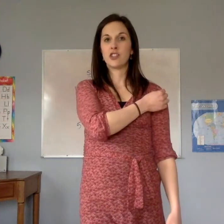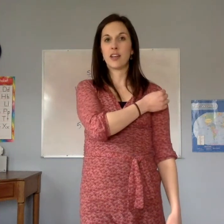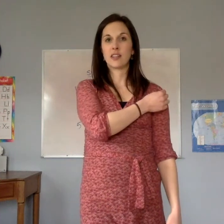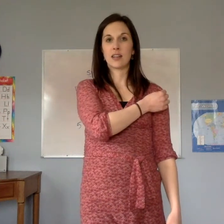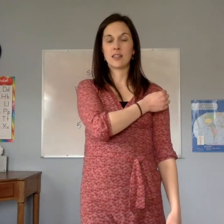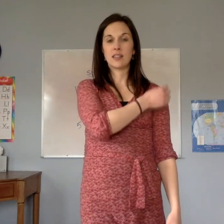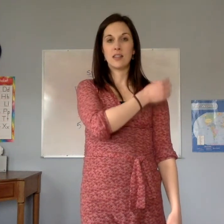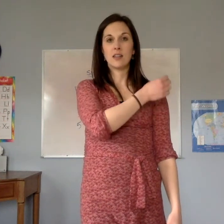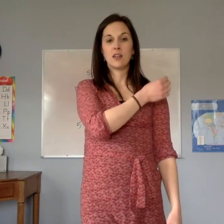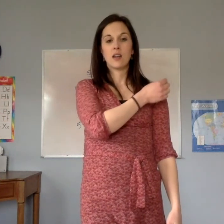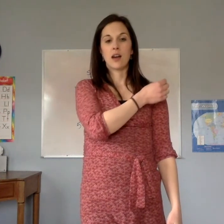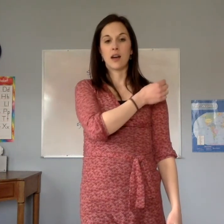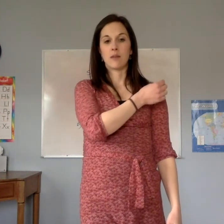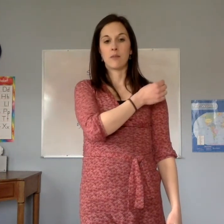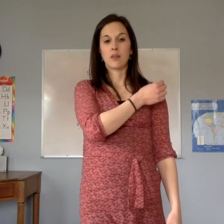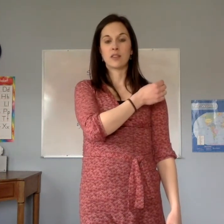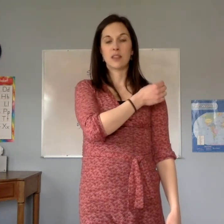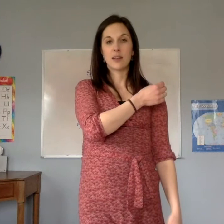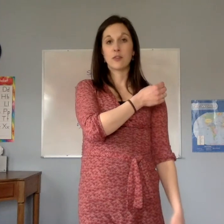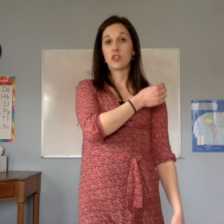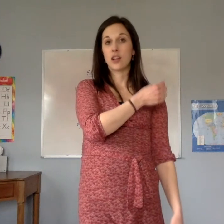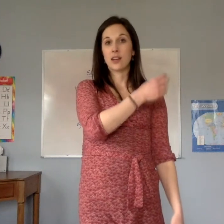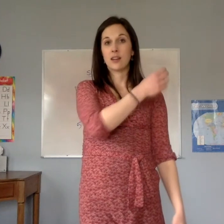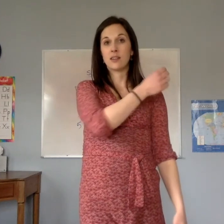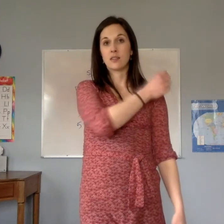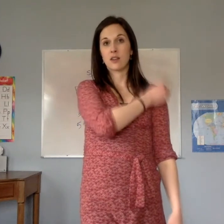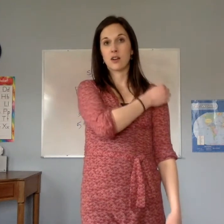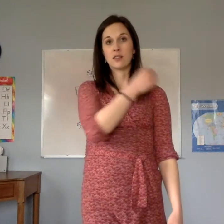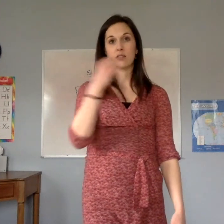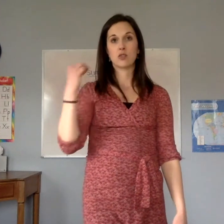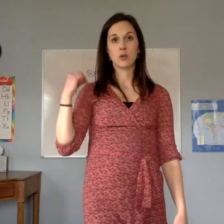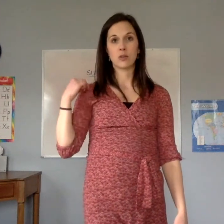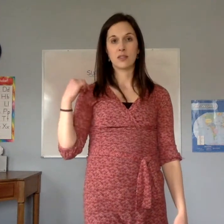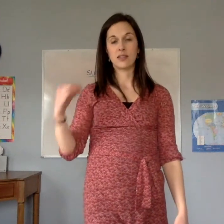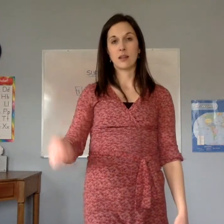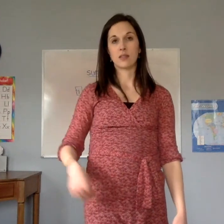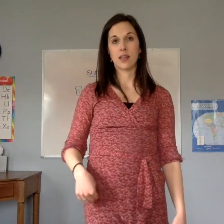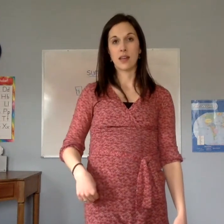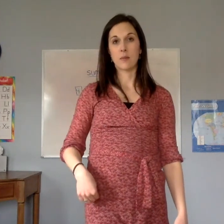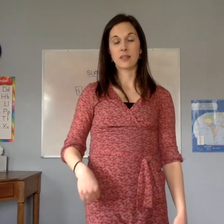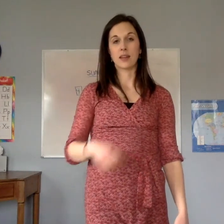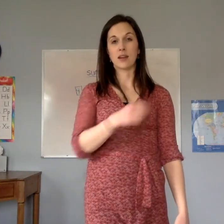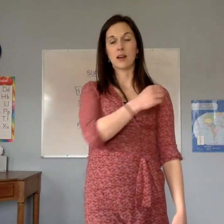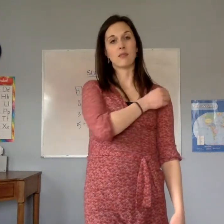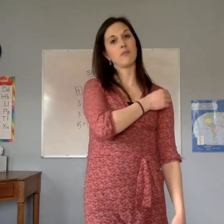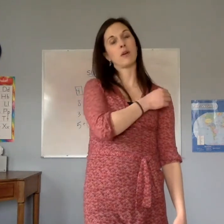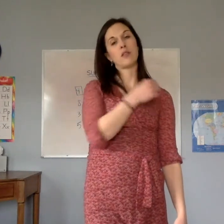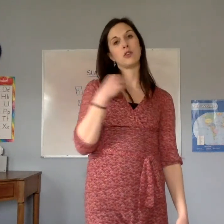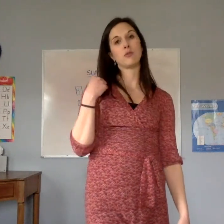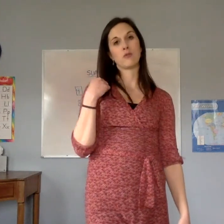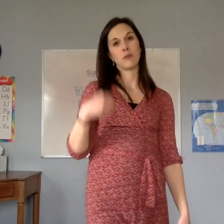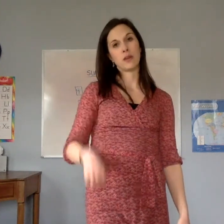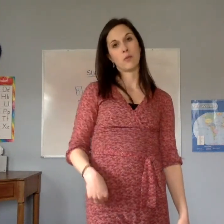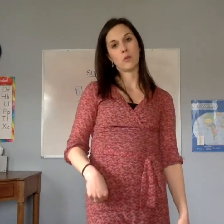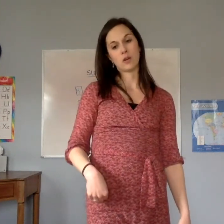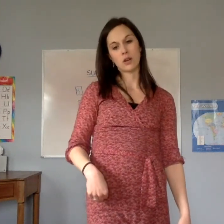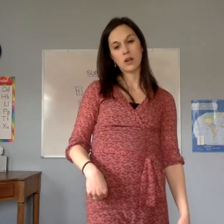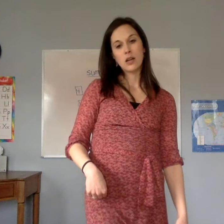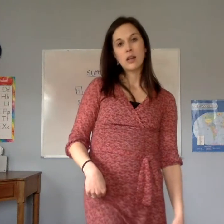Shang Dynasty. Our sign for China is across the shoulders and down to the hip. It's like part of the uniform they wore